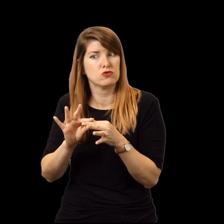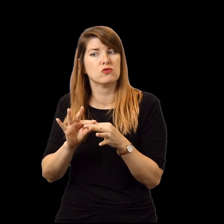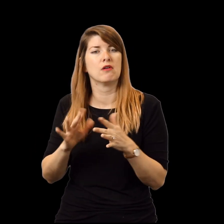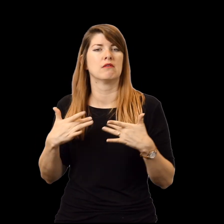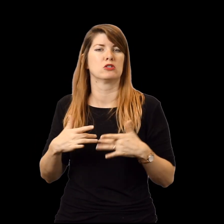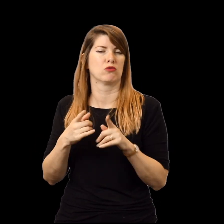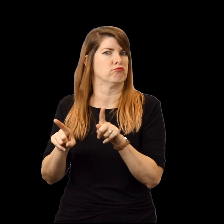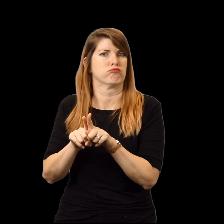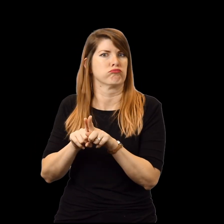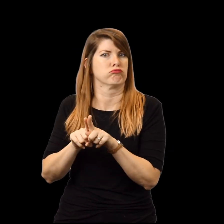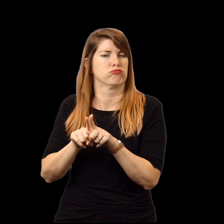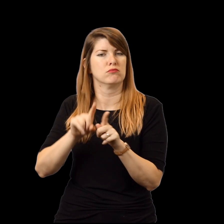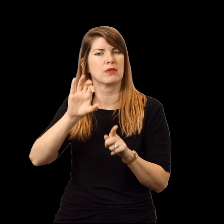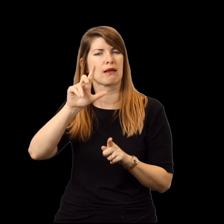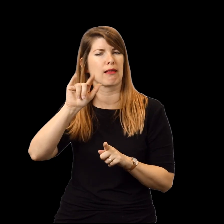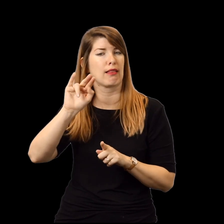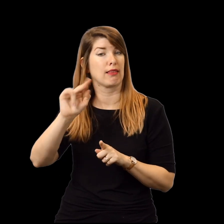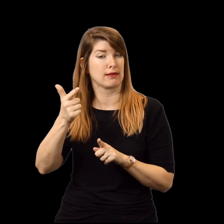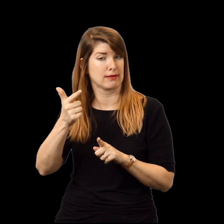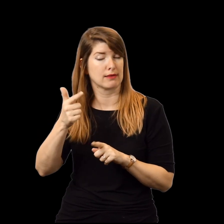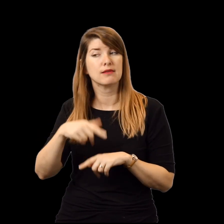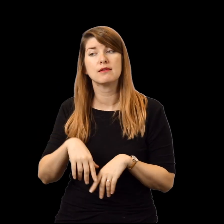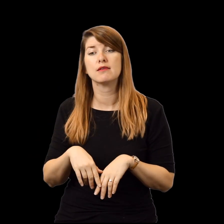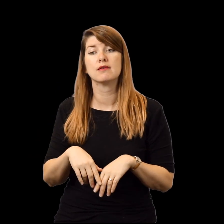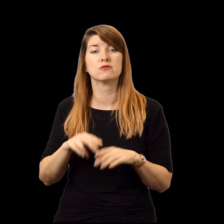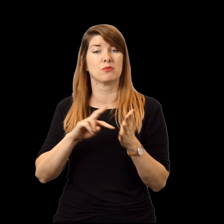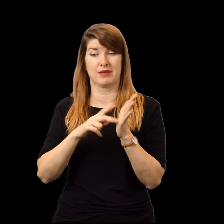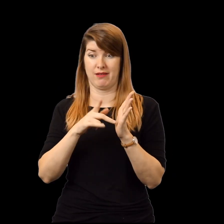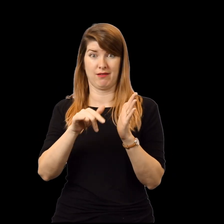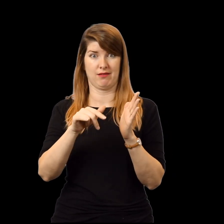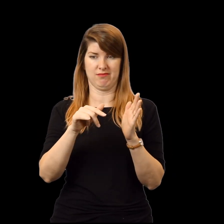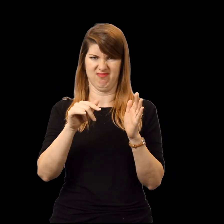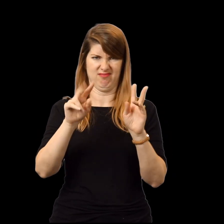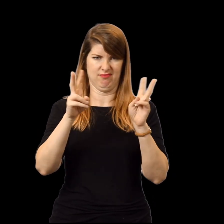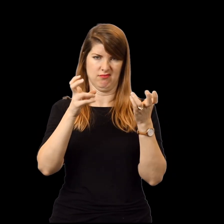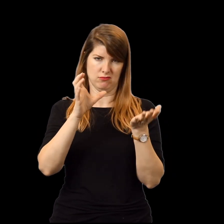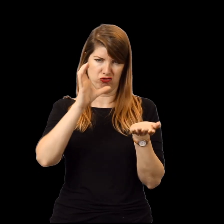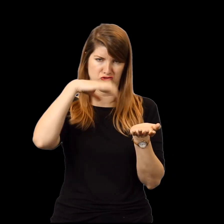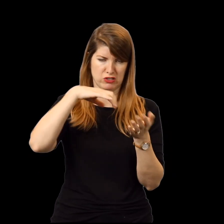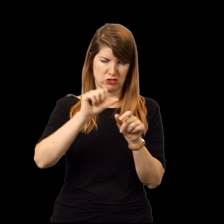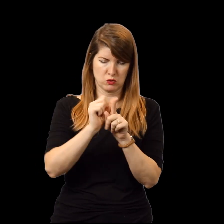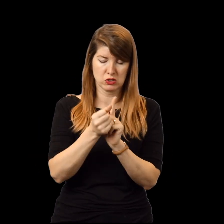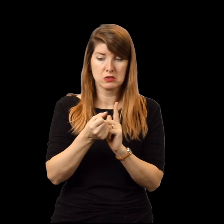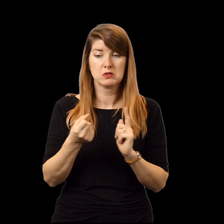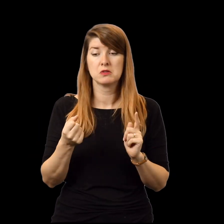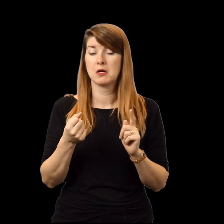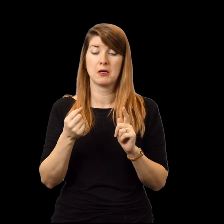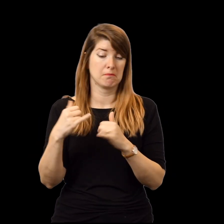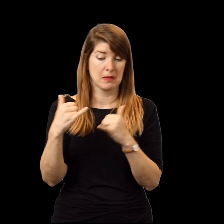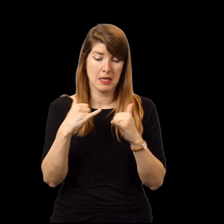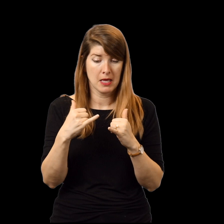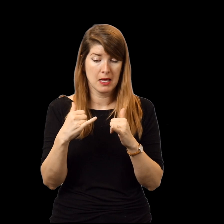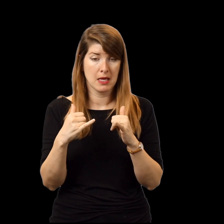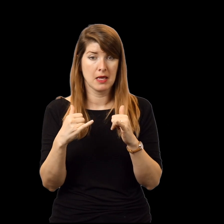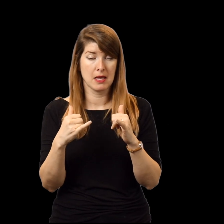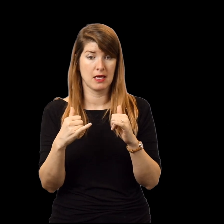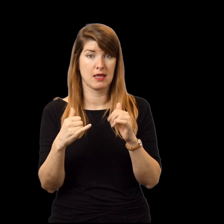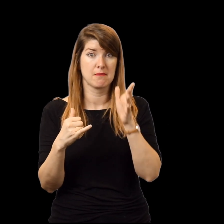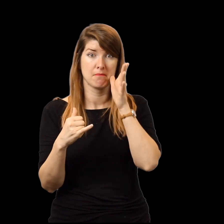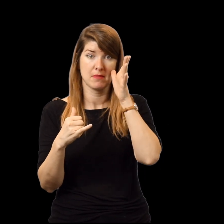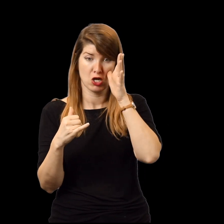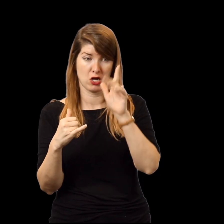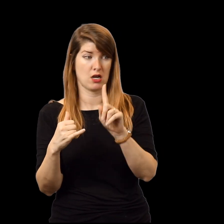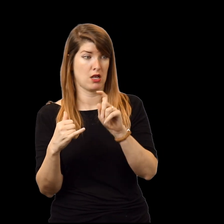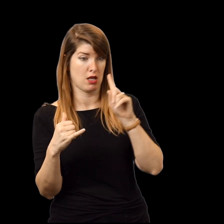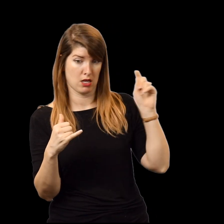attached, they cling. So their parent, in the strange situation, their parent leaves the room, child